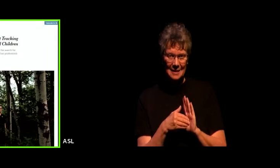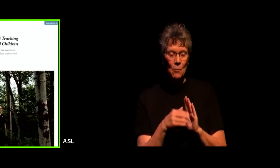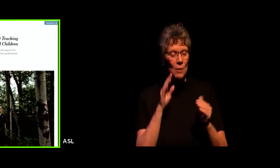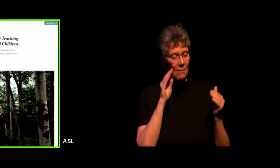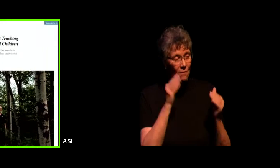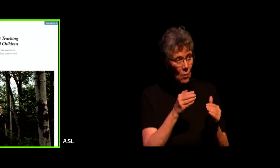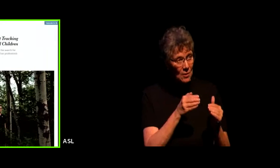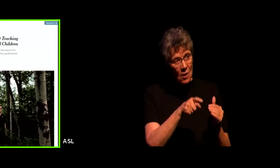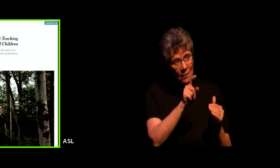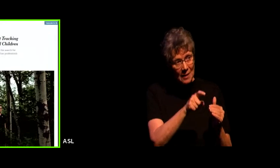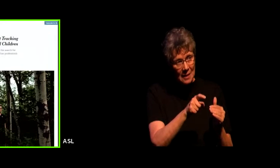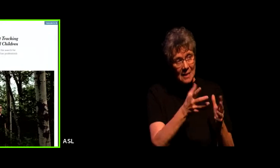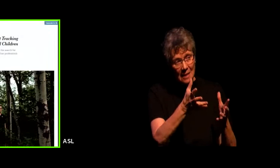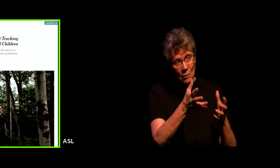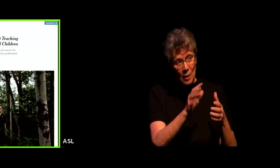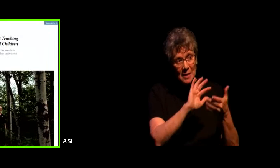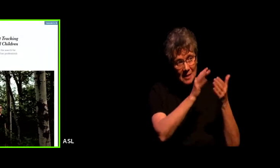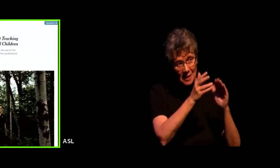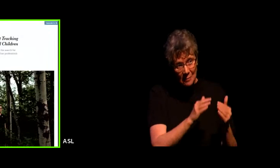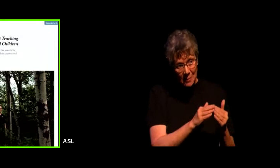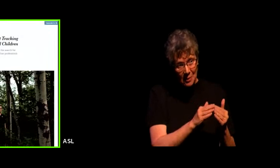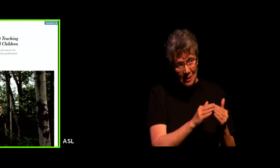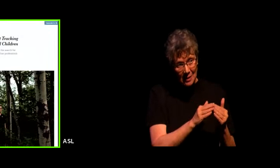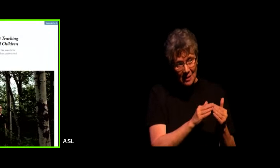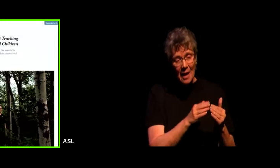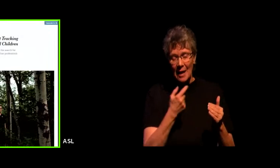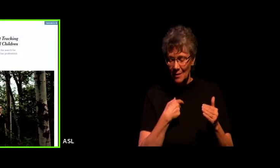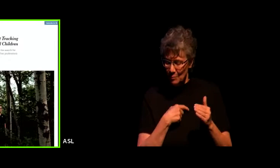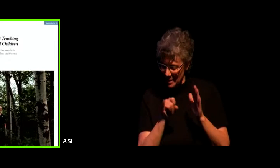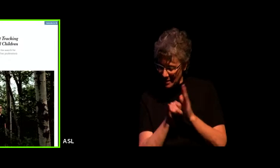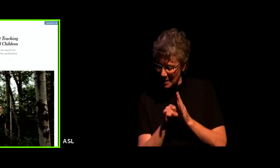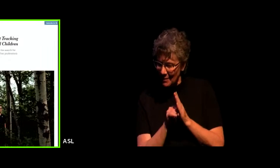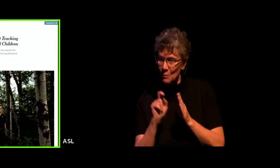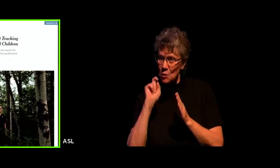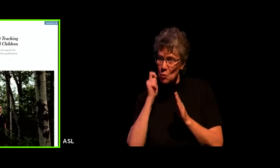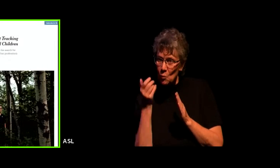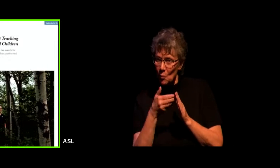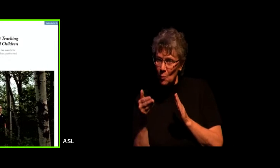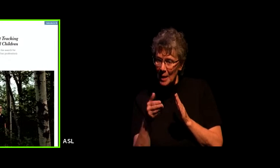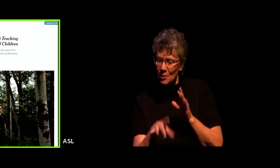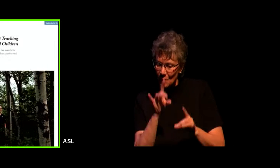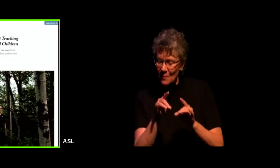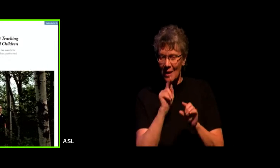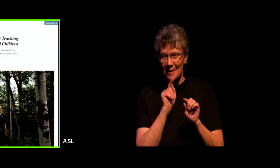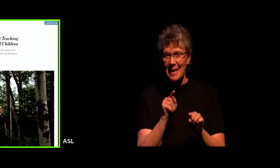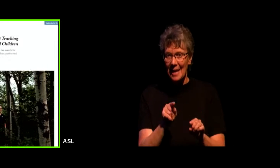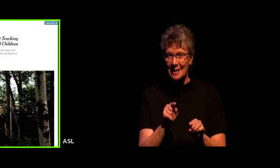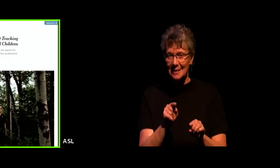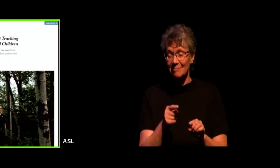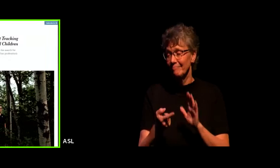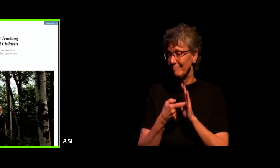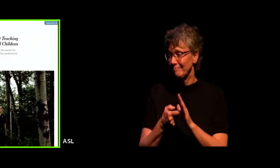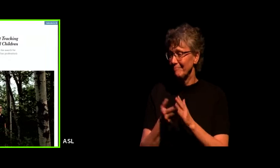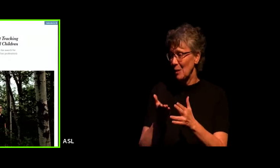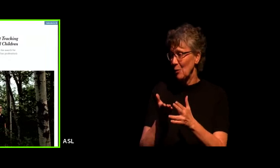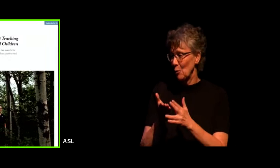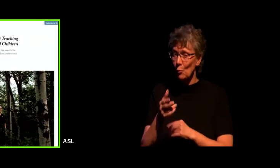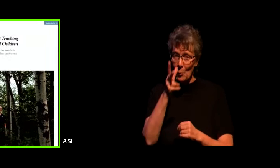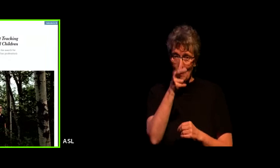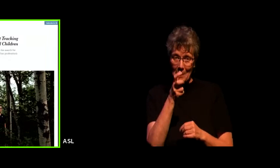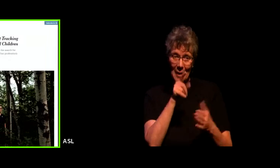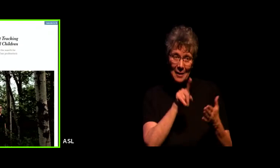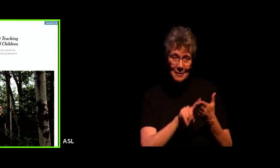get to find the really cool ways to do it, bugs and, remote sensing and all kinds of cool things, but they're addressing what the community wants